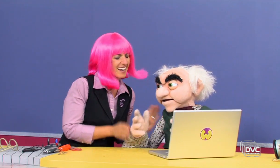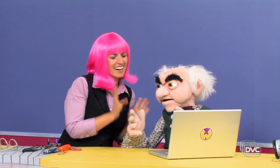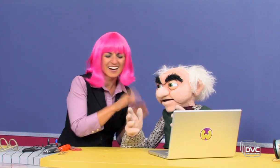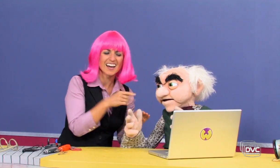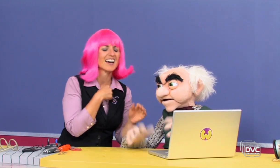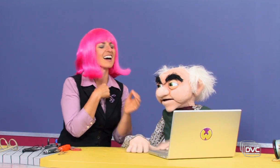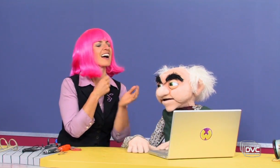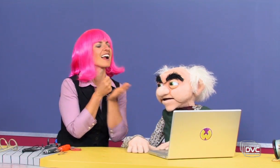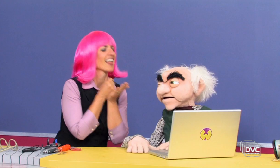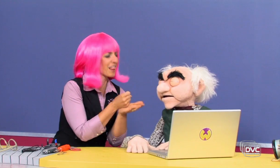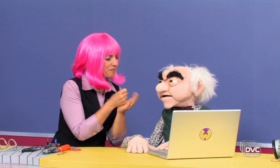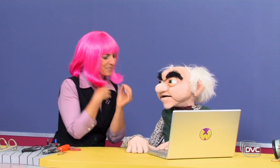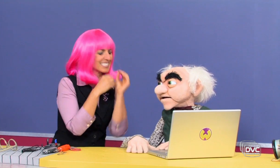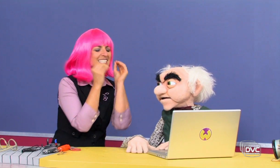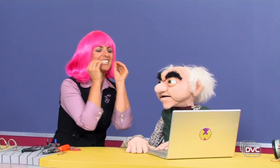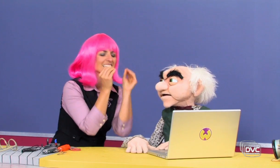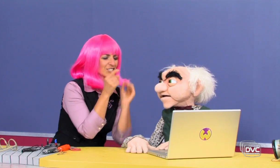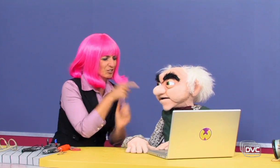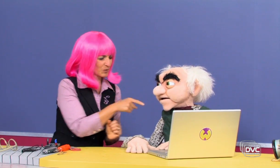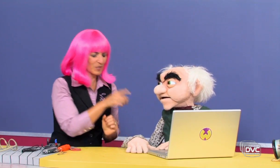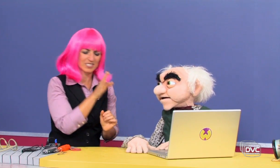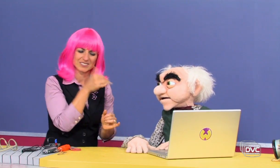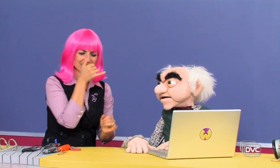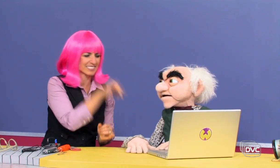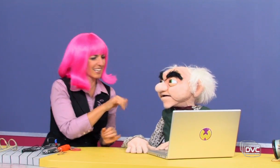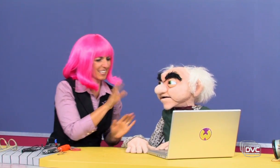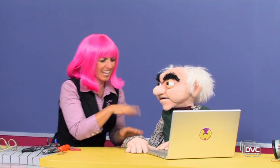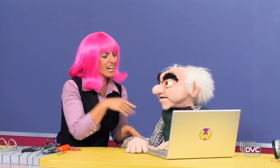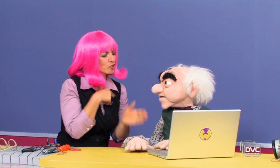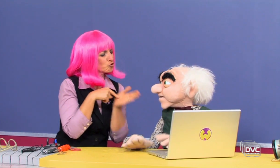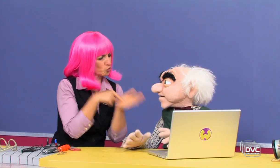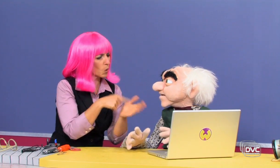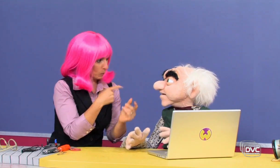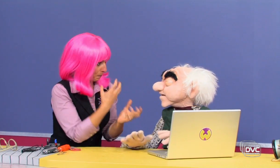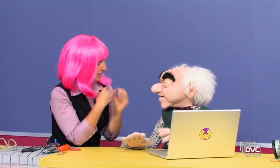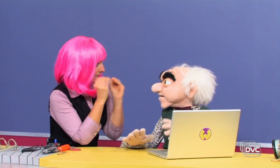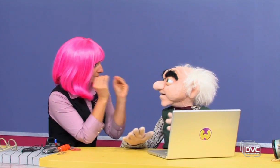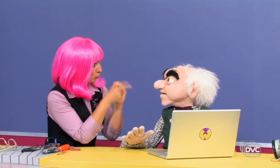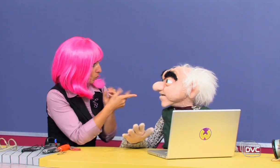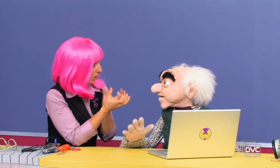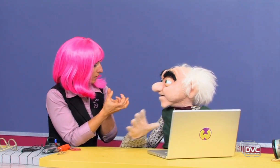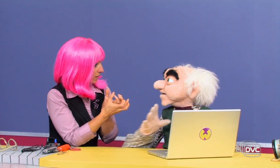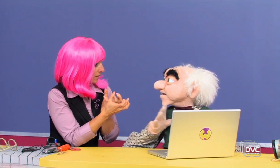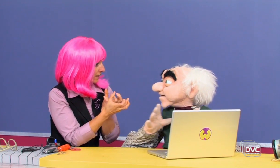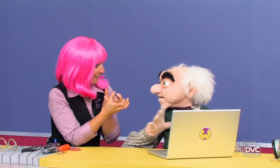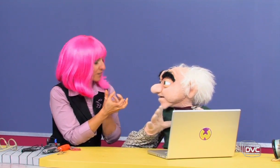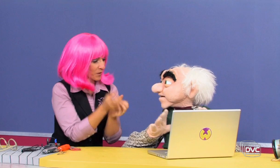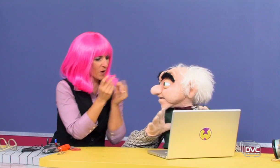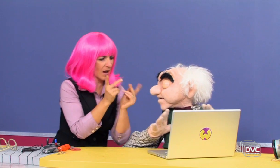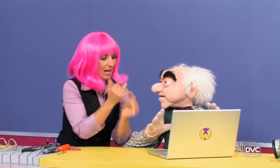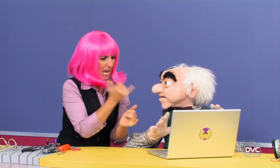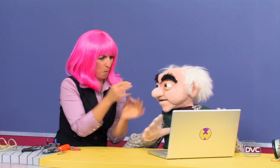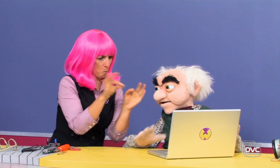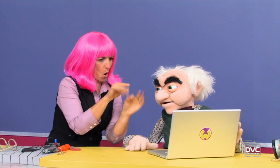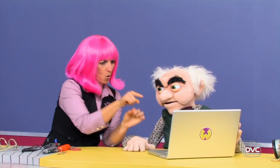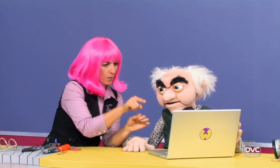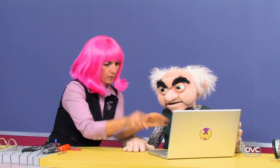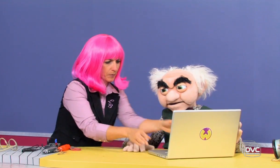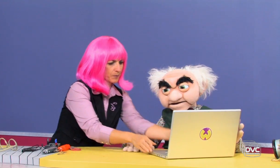Oh, I'll help you. I'll teach you, you're silly. I'll show you. You want me to teach you? Fine. Okay, so